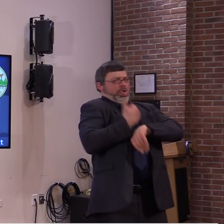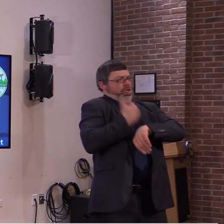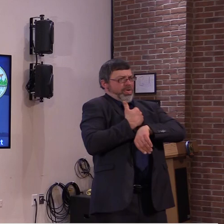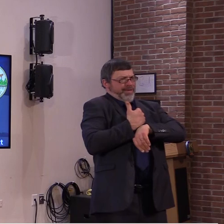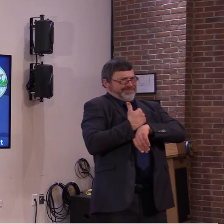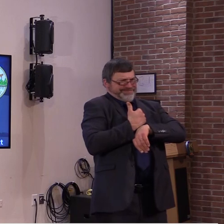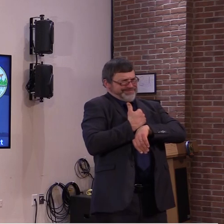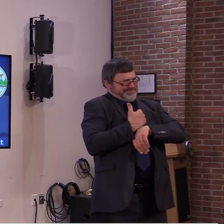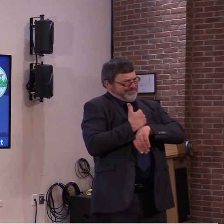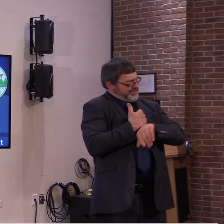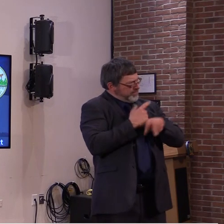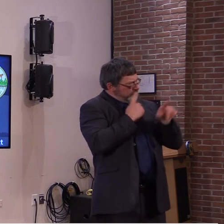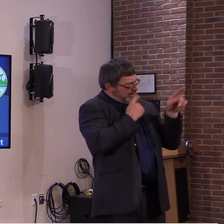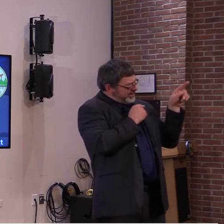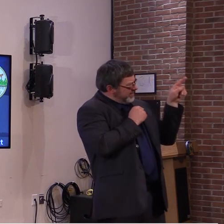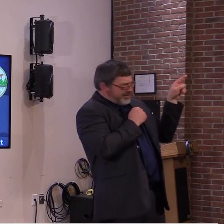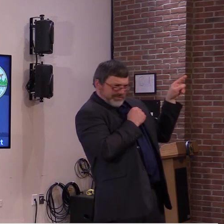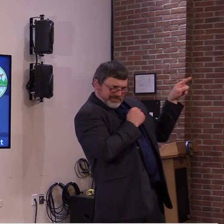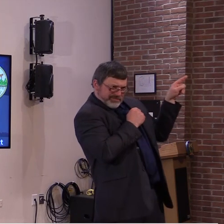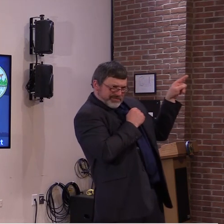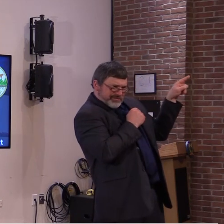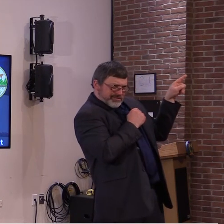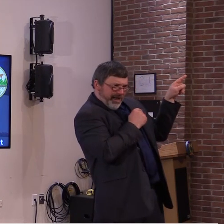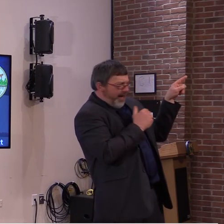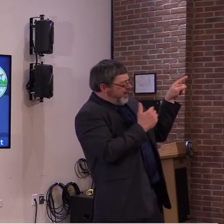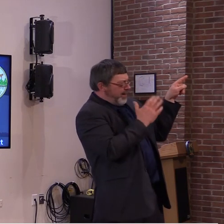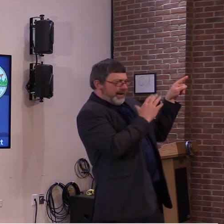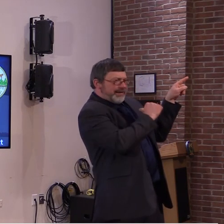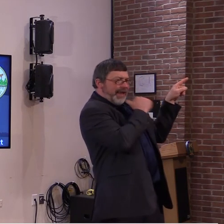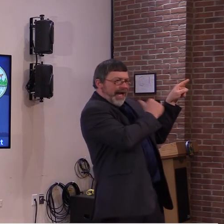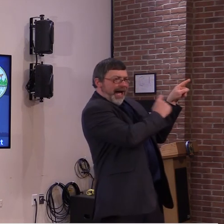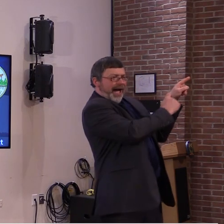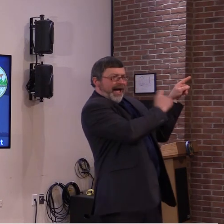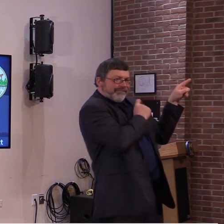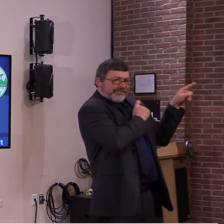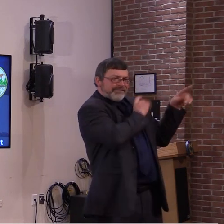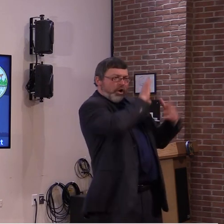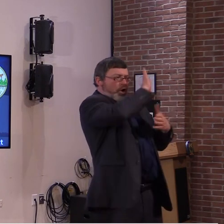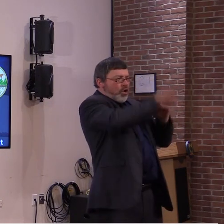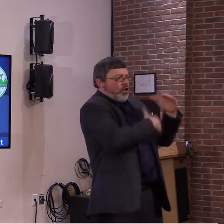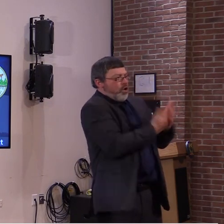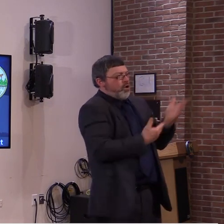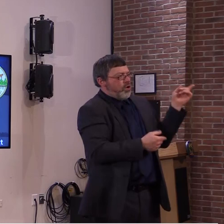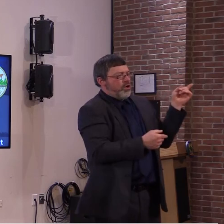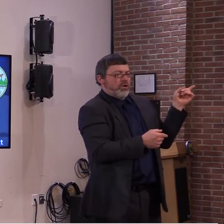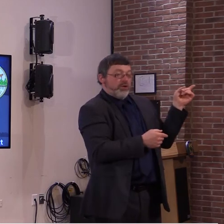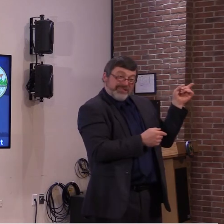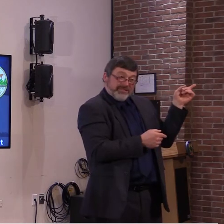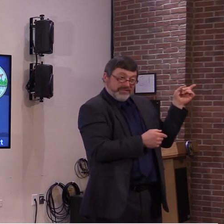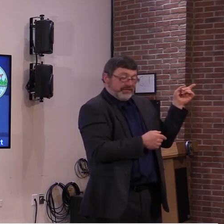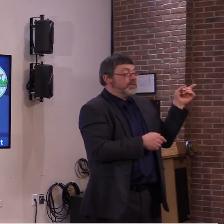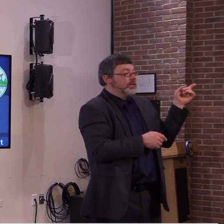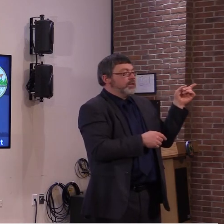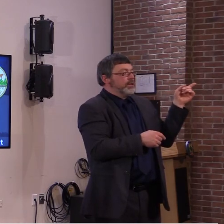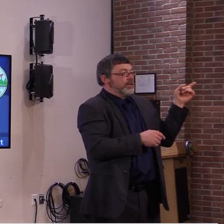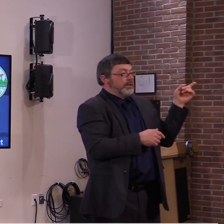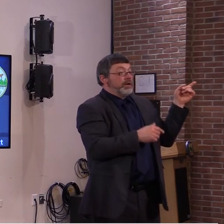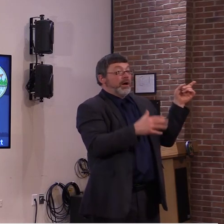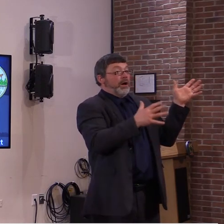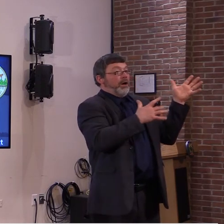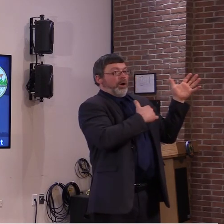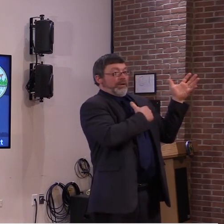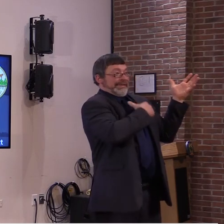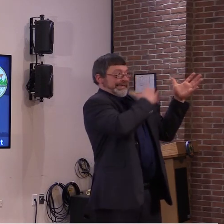here is, the fact is, we are one of the best in the nation in rolling this out. There is some lag time in the